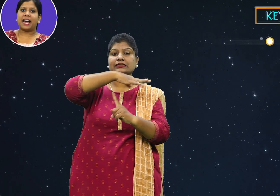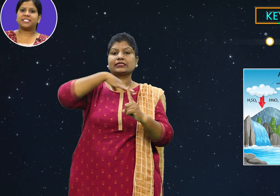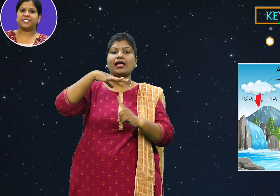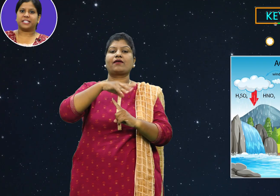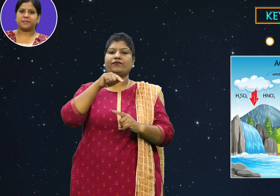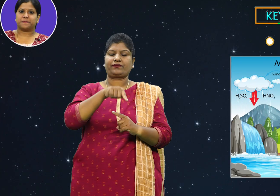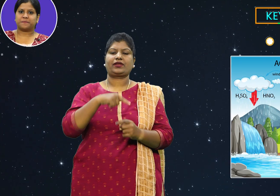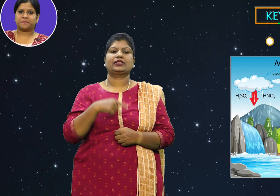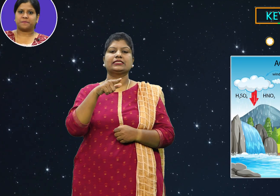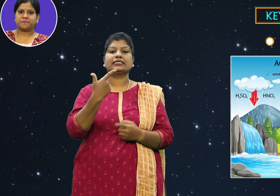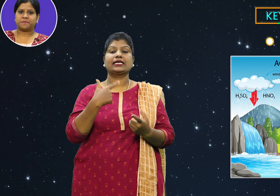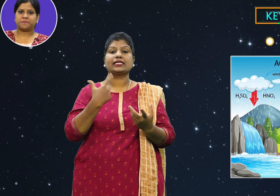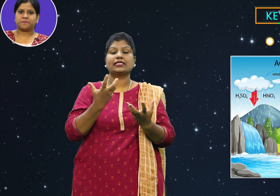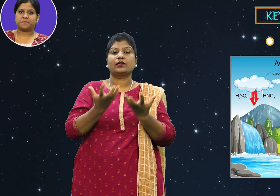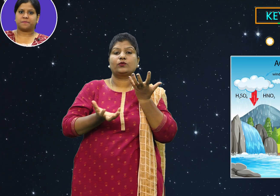and acid rain.